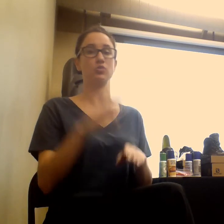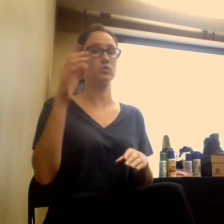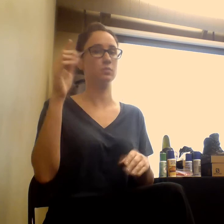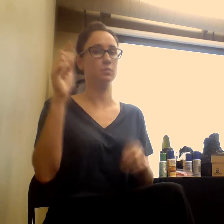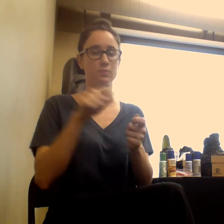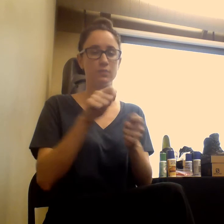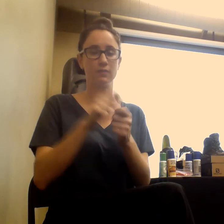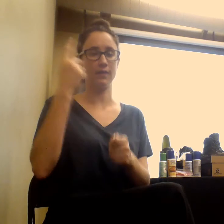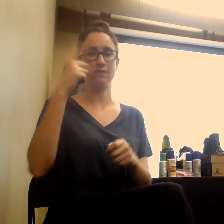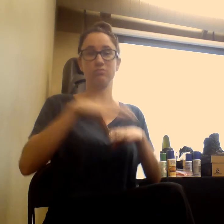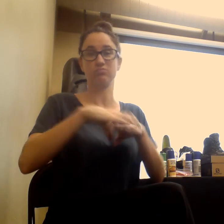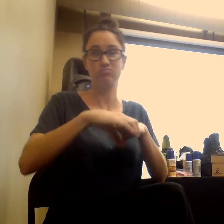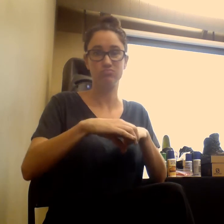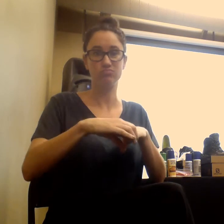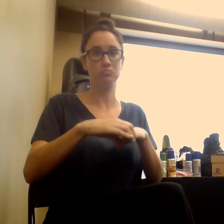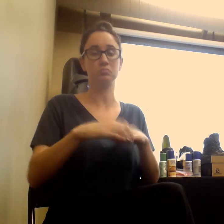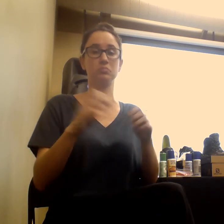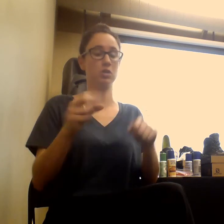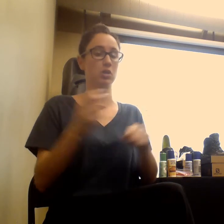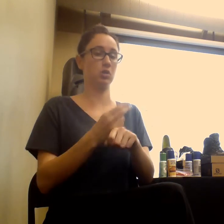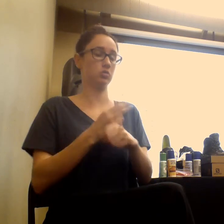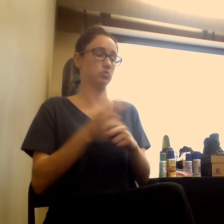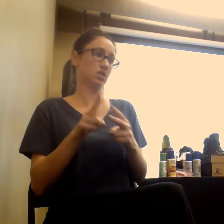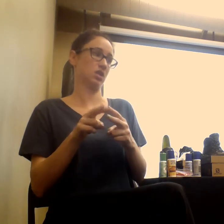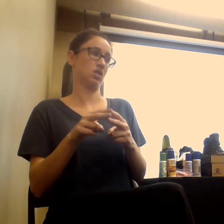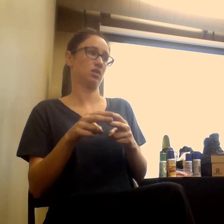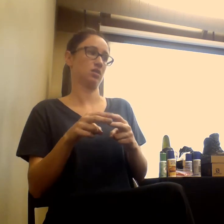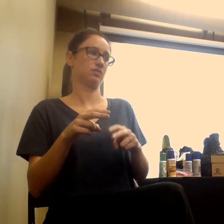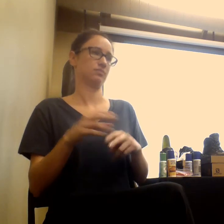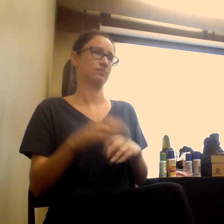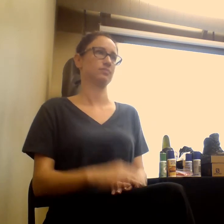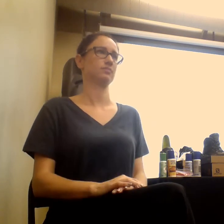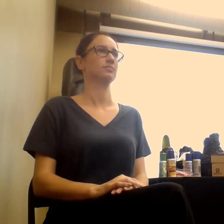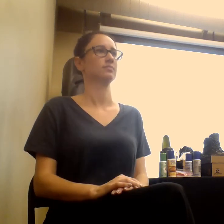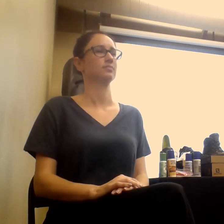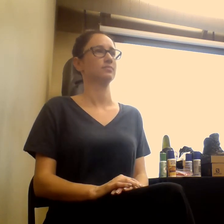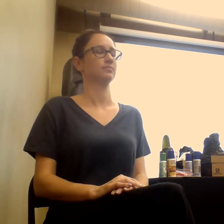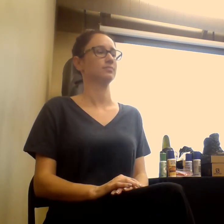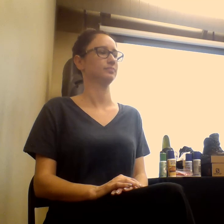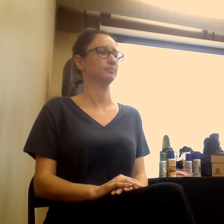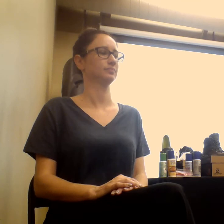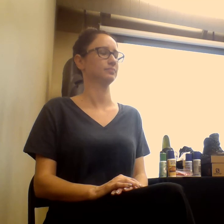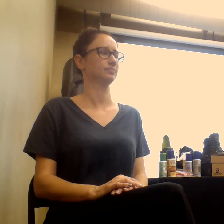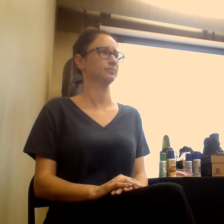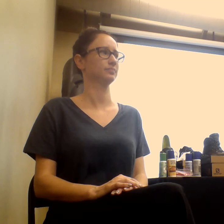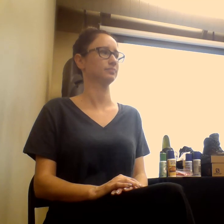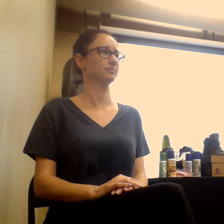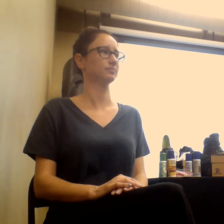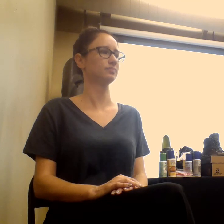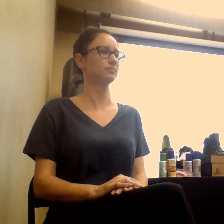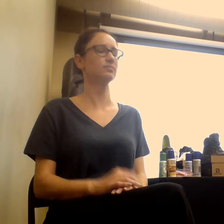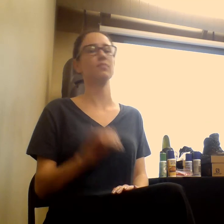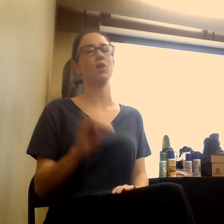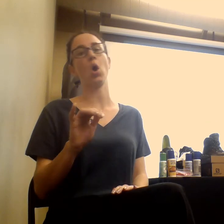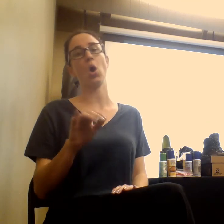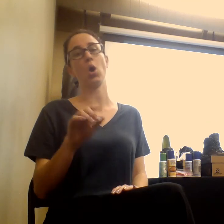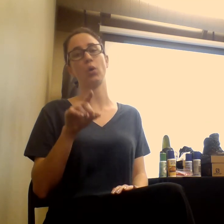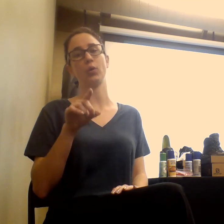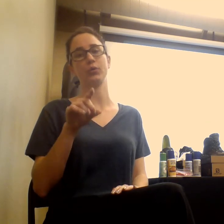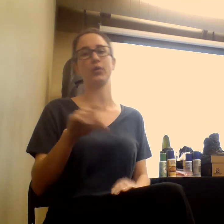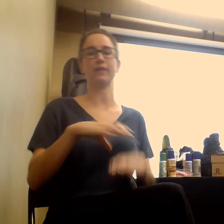skinny, some are known to fit wide. There are some that our sales associates will tell you right off, oh, skinny foot, let's start you out with